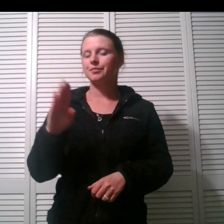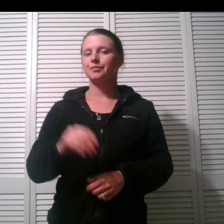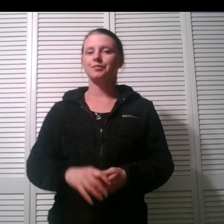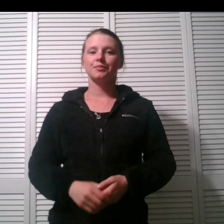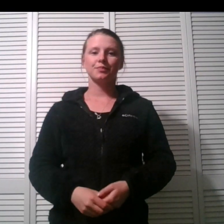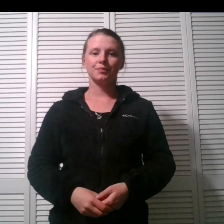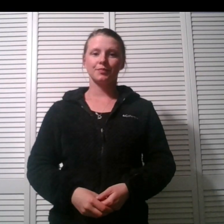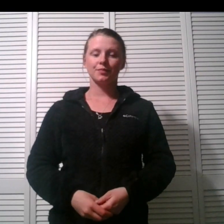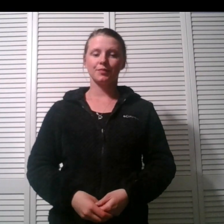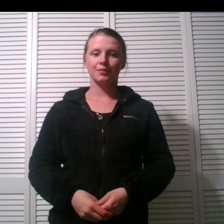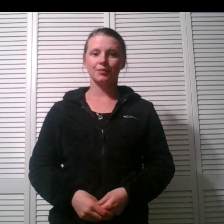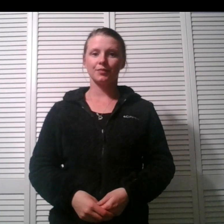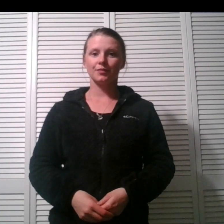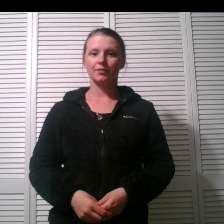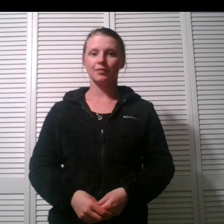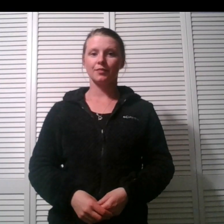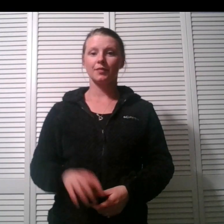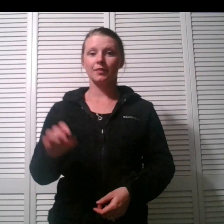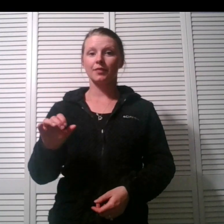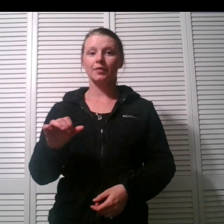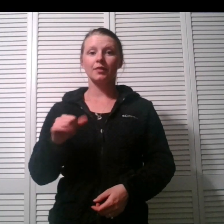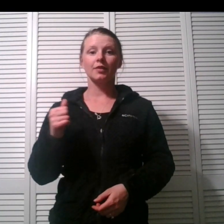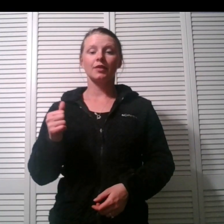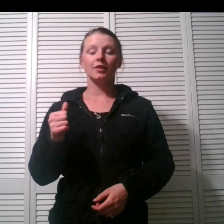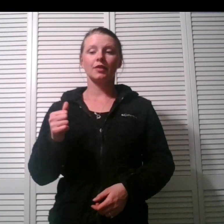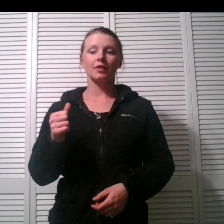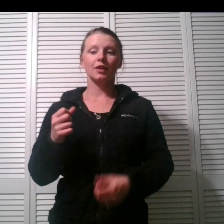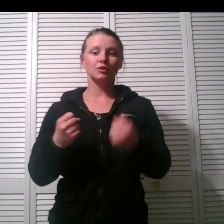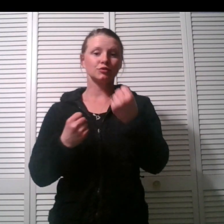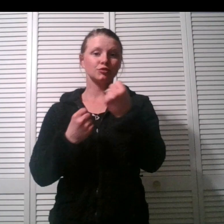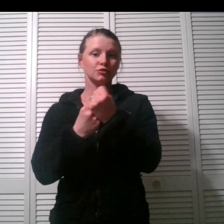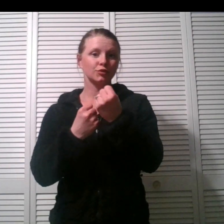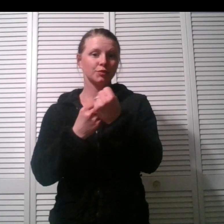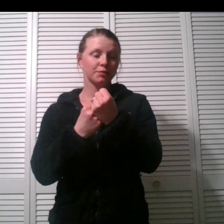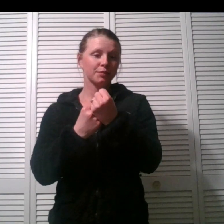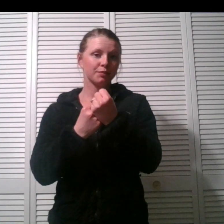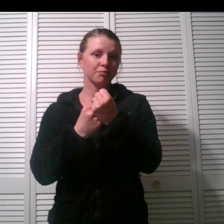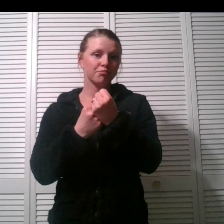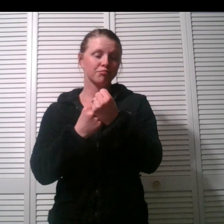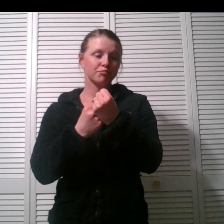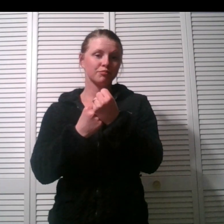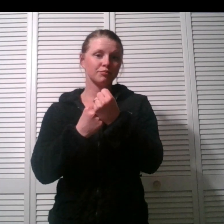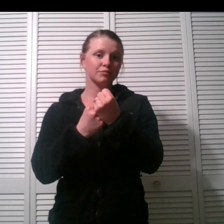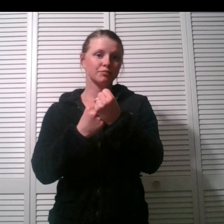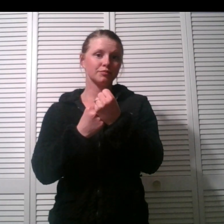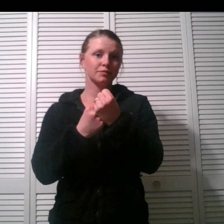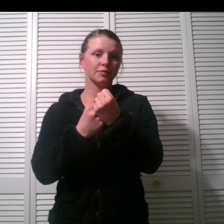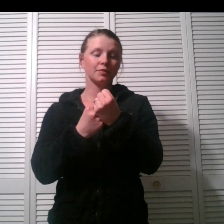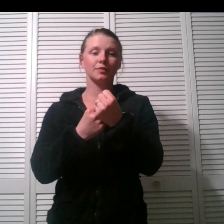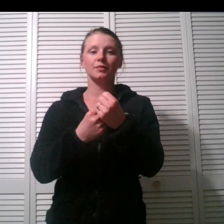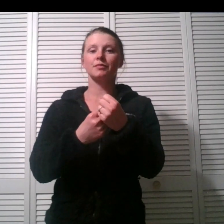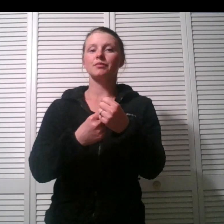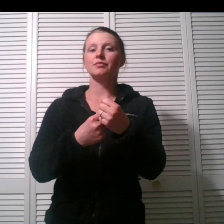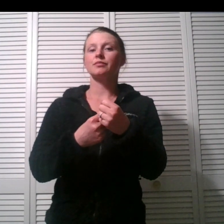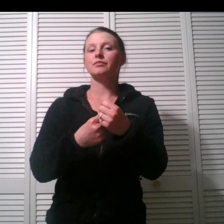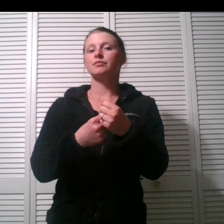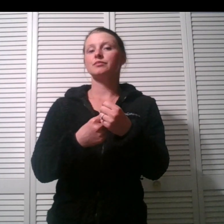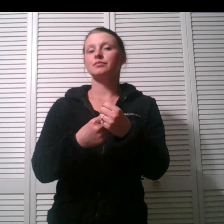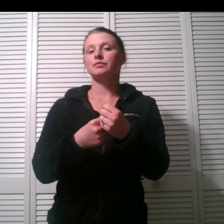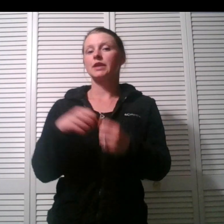upper body and lower extremities, shoulders, and pelvis to the axial